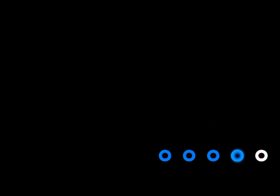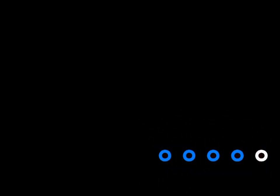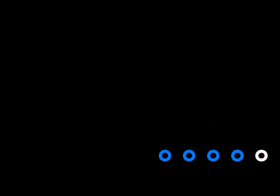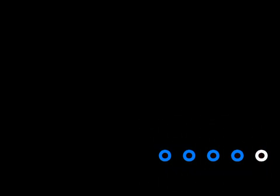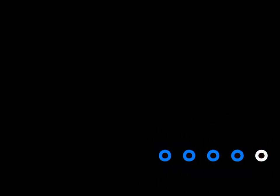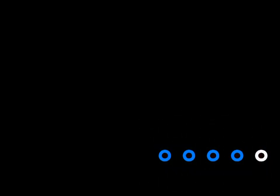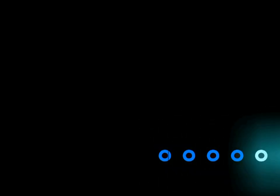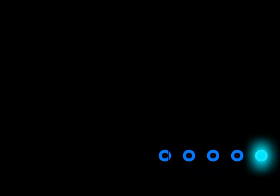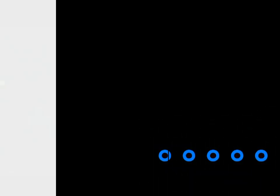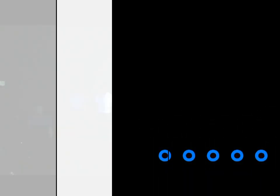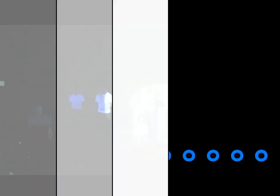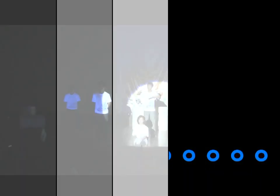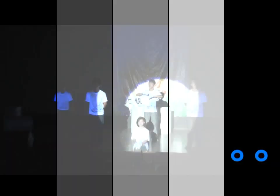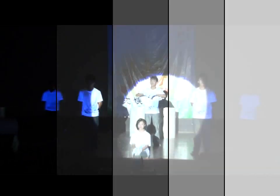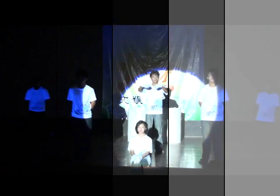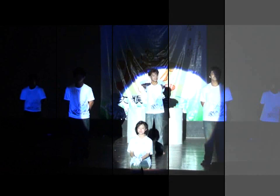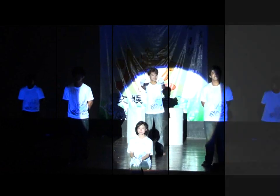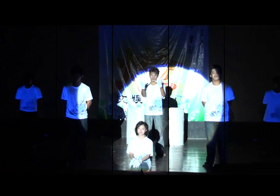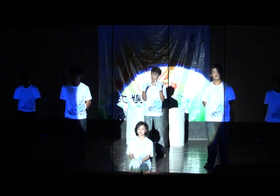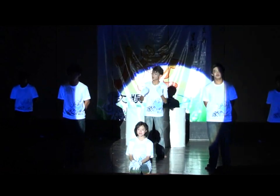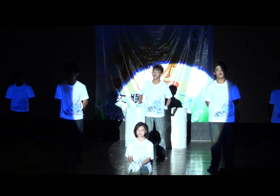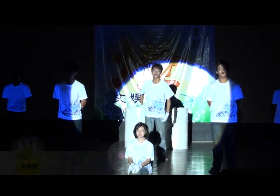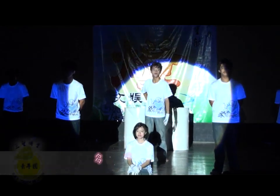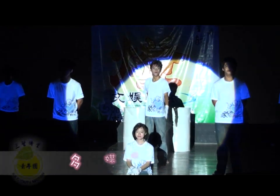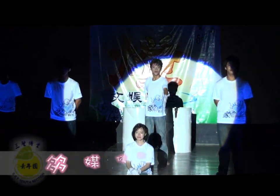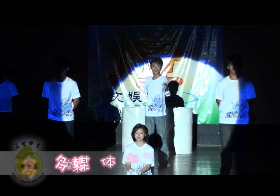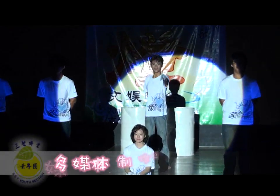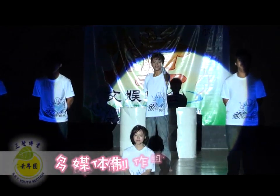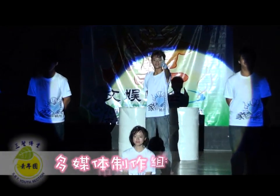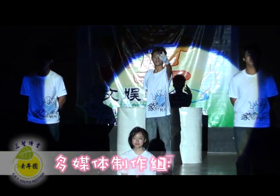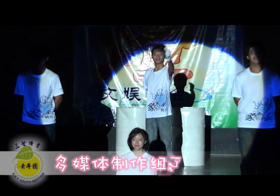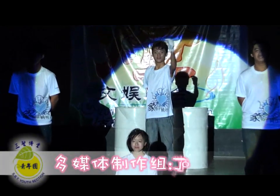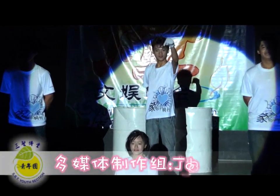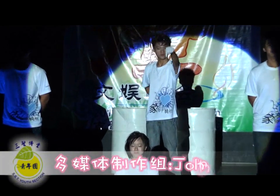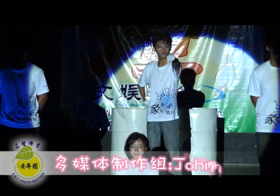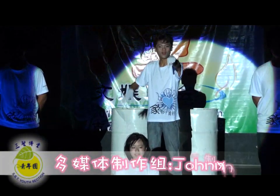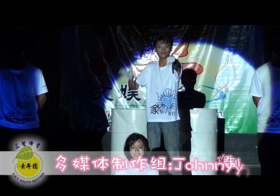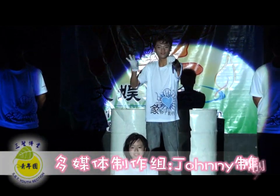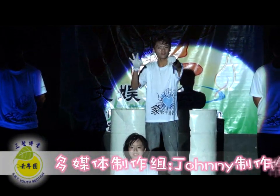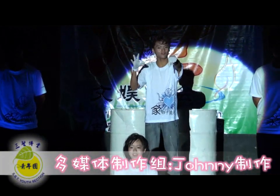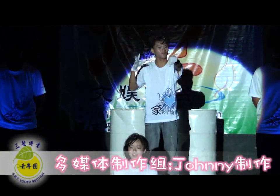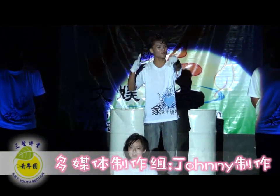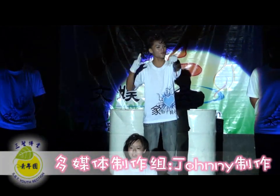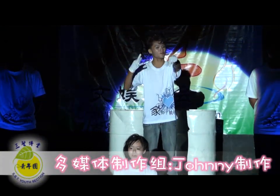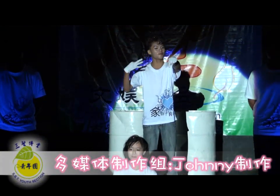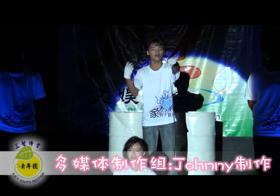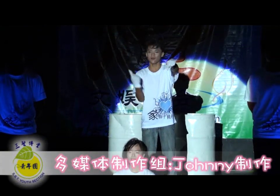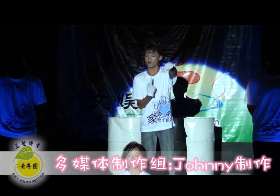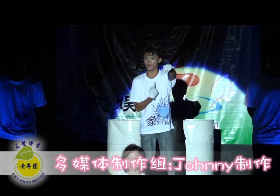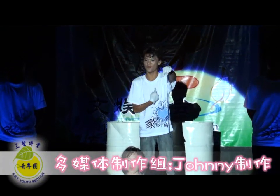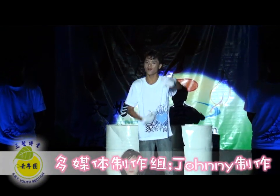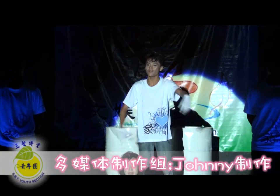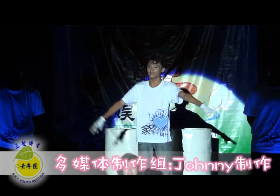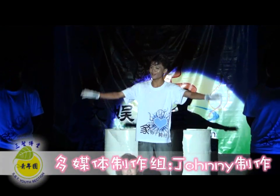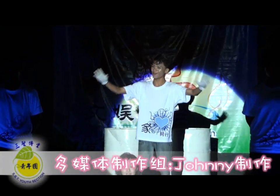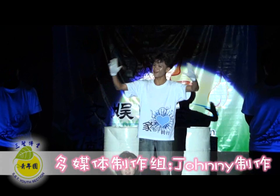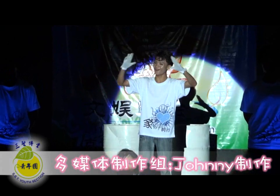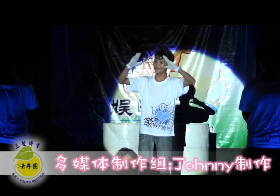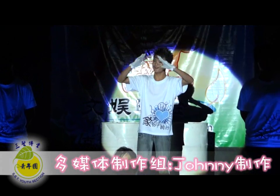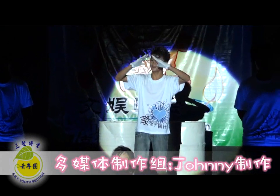It's all a day, it's come and run away We've had some love, wanted for fun